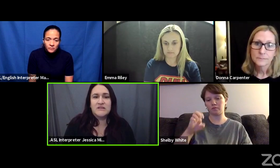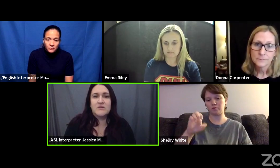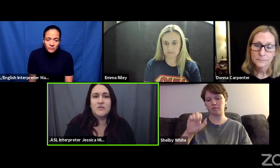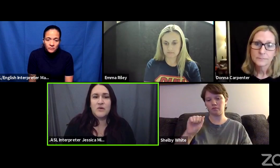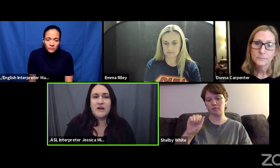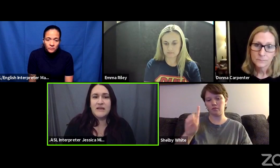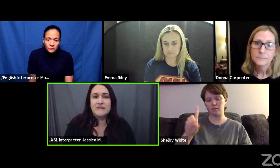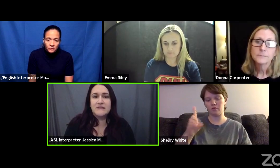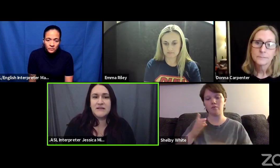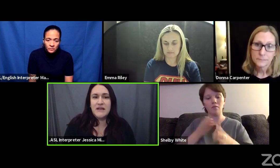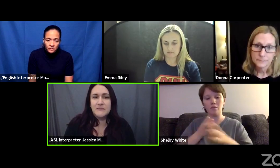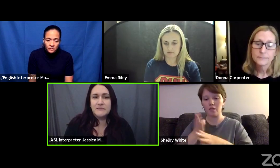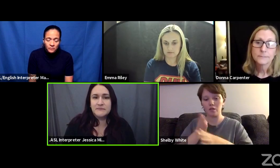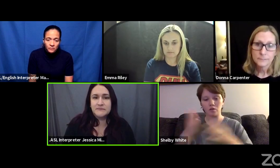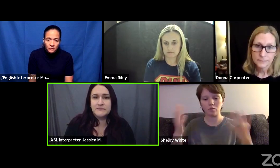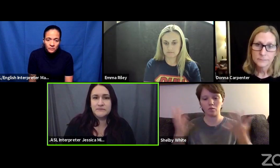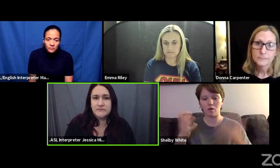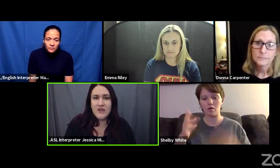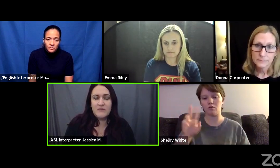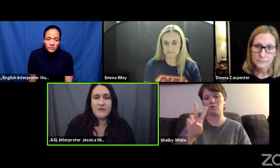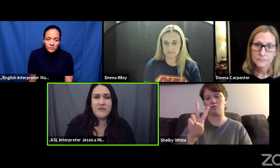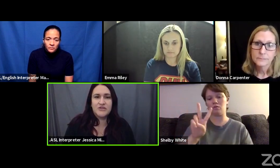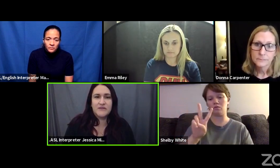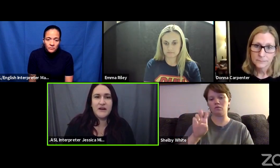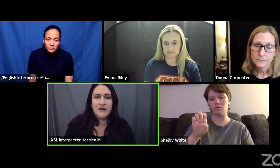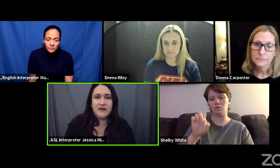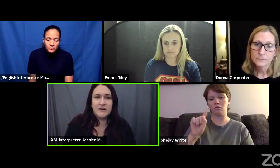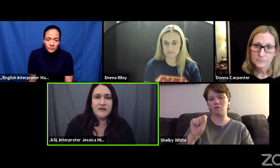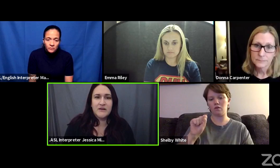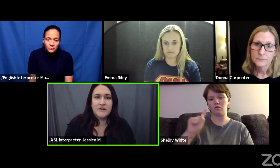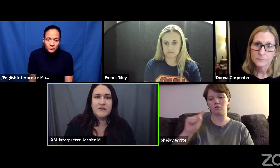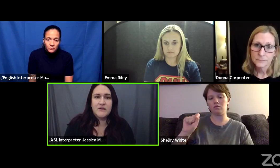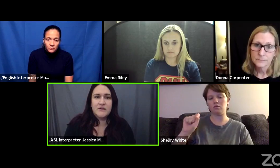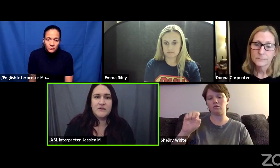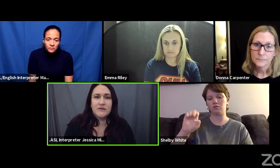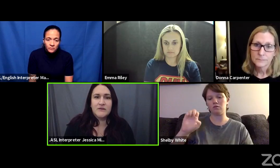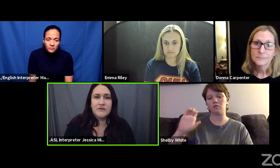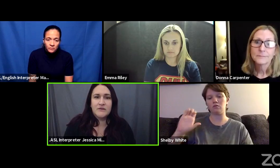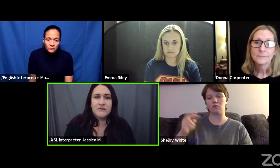I went to Moorhead State, and my major there